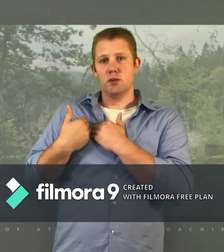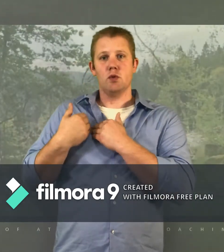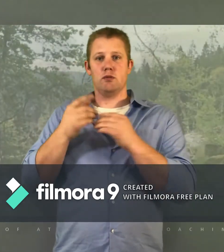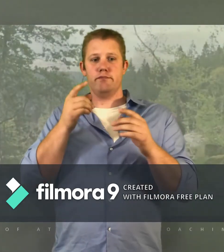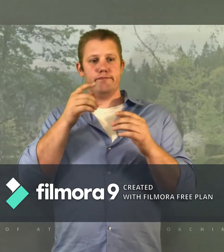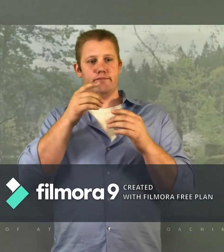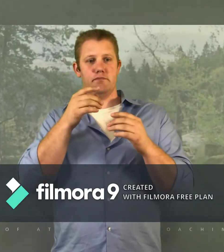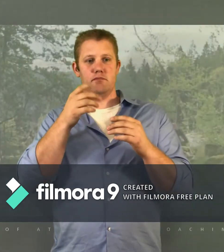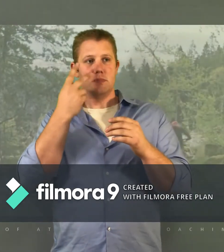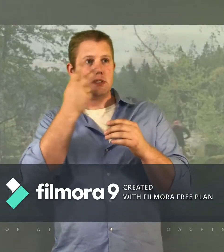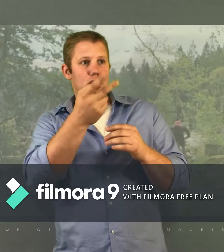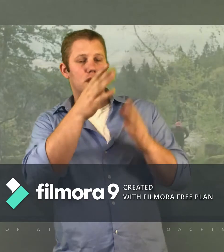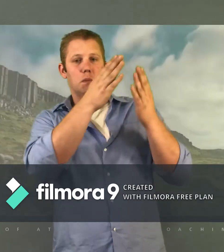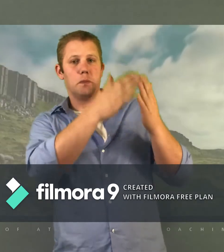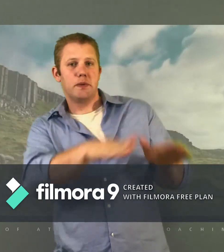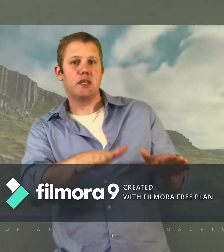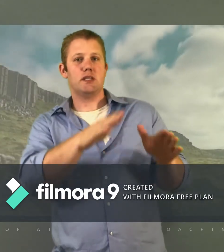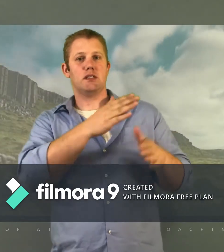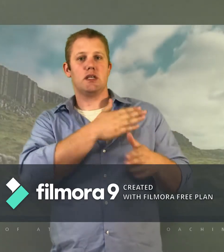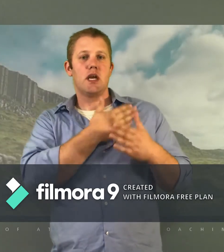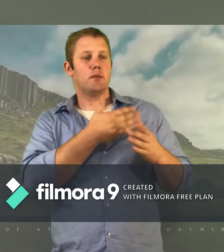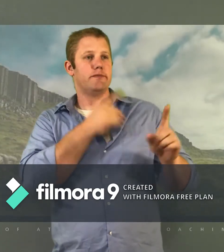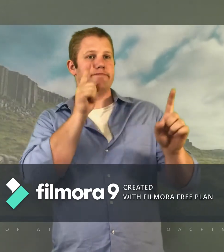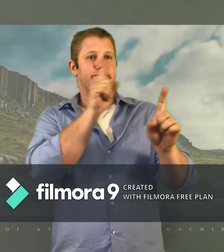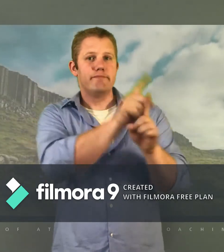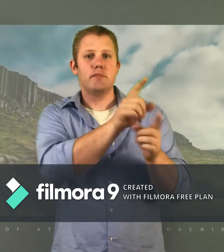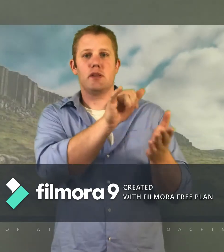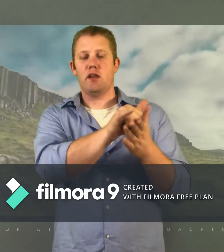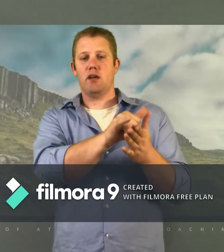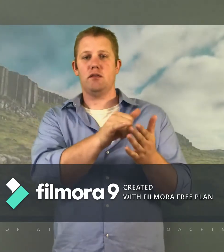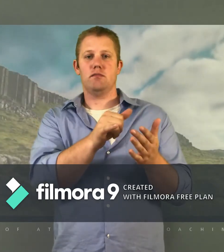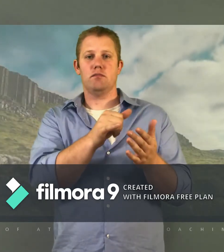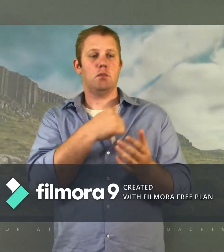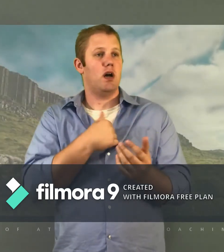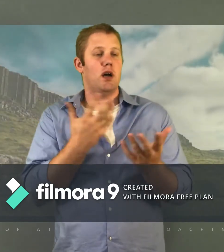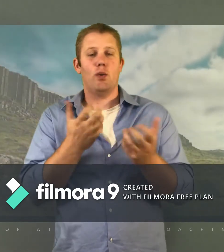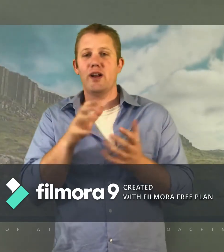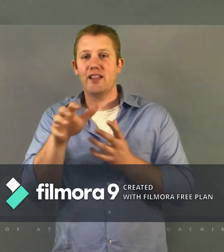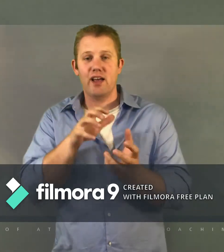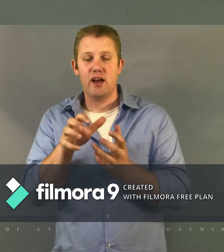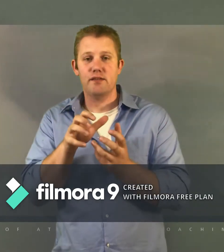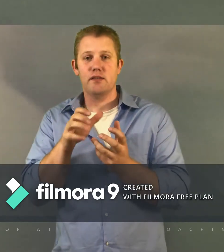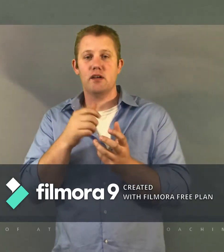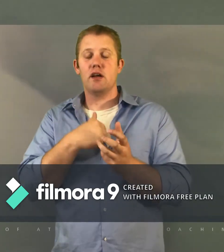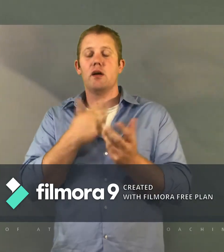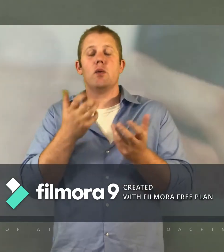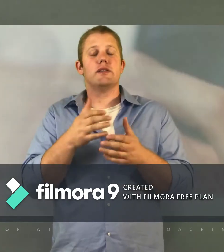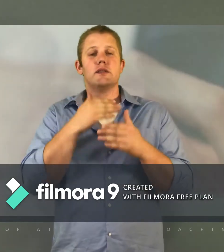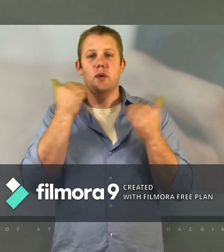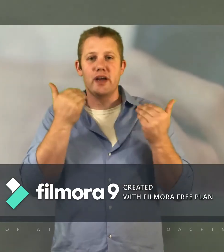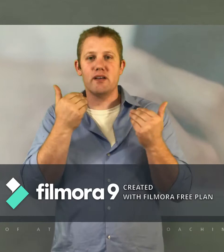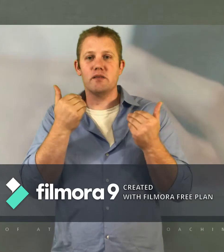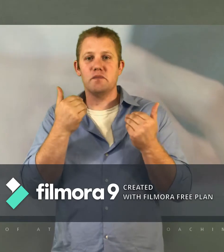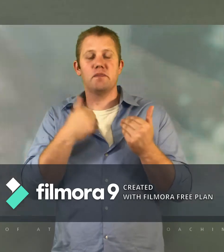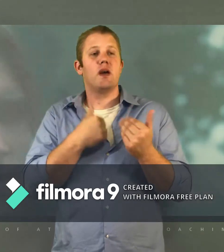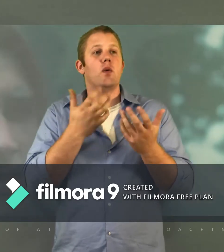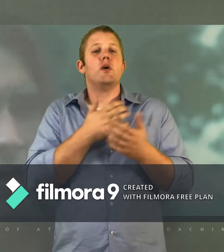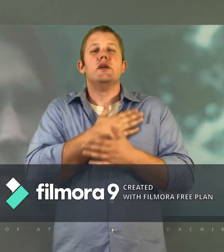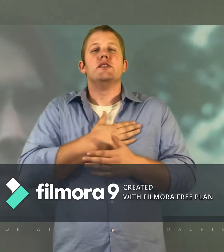We have a responsibility to walk in the direction of peace. I want to laugh. I want to smile. I